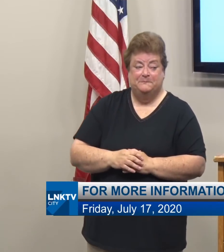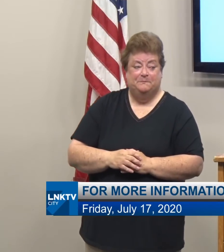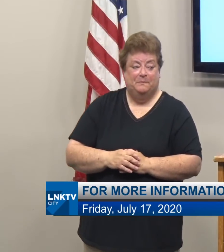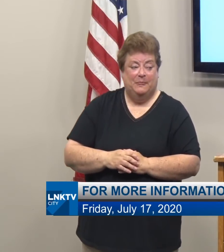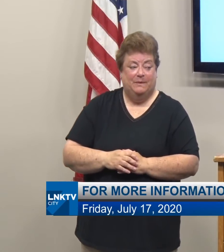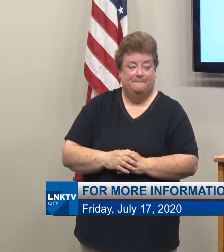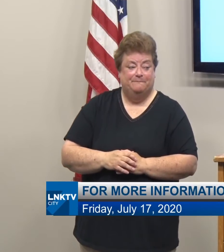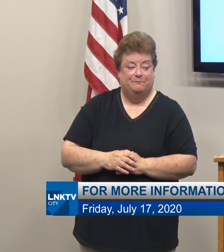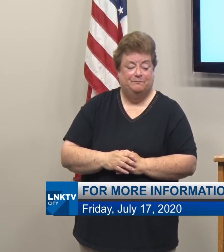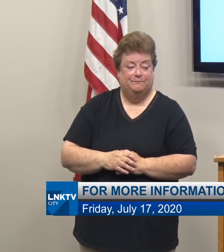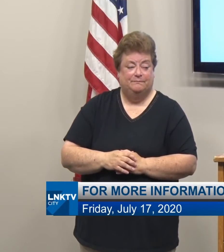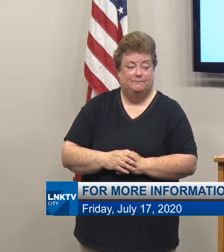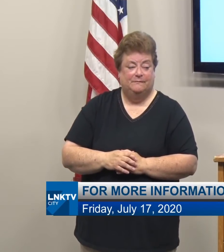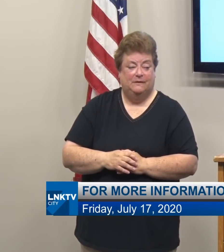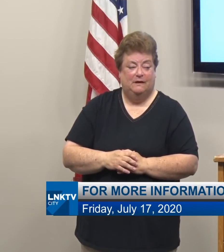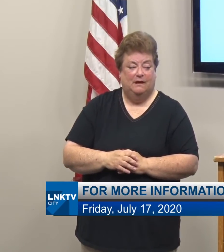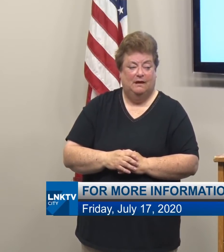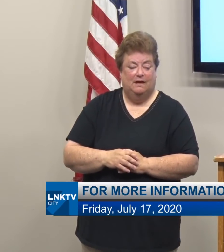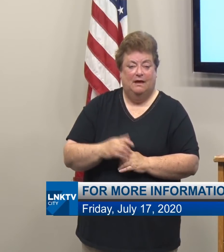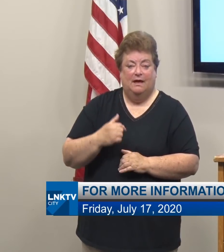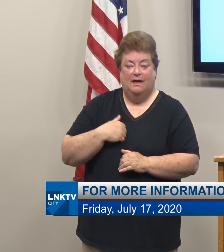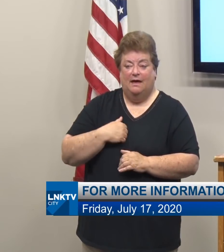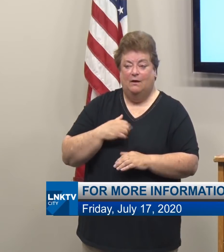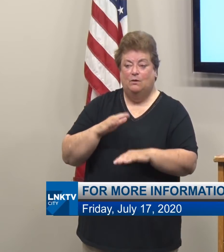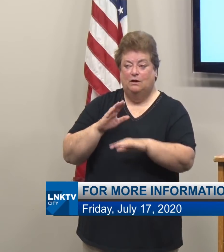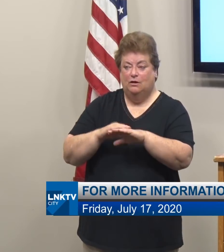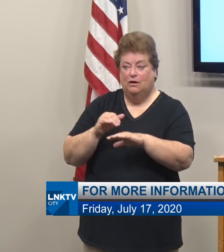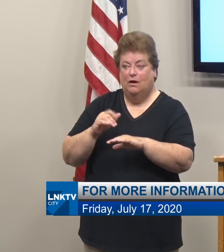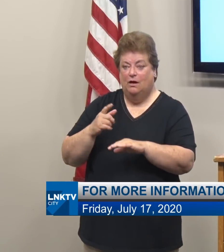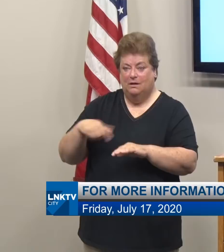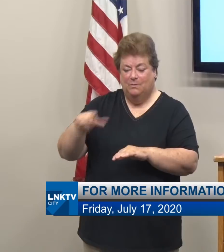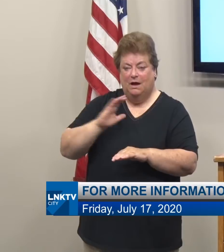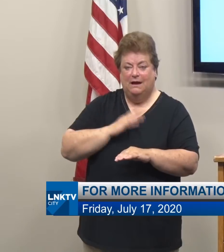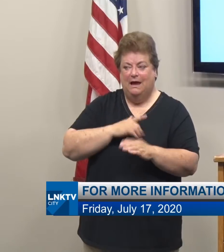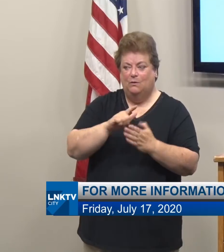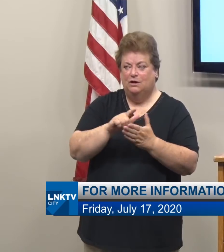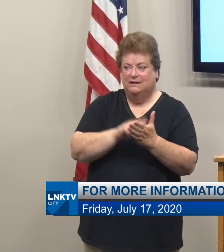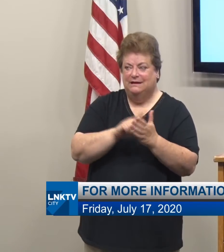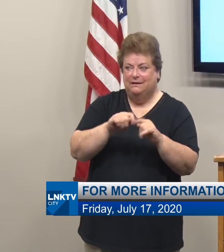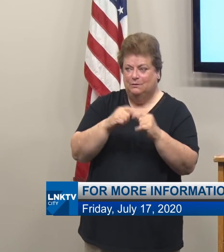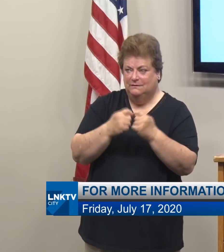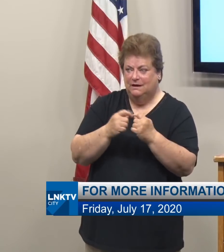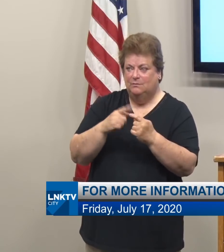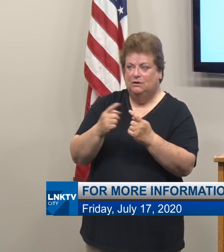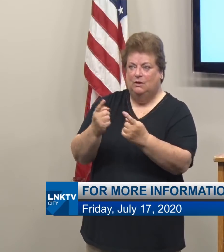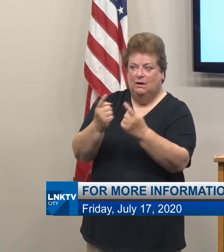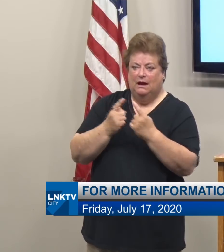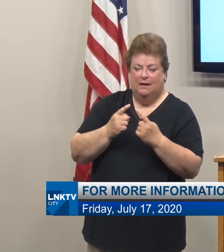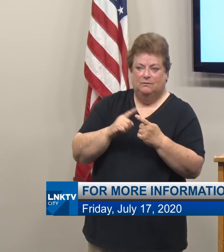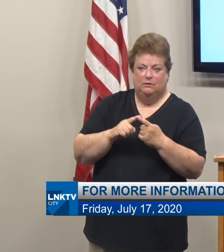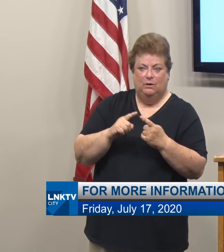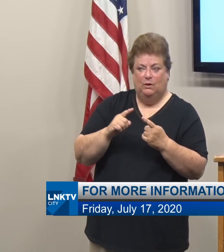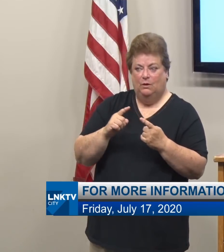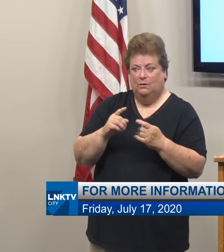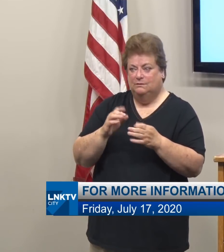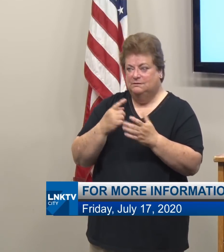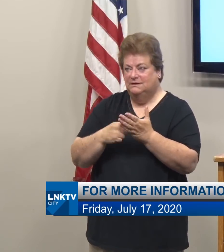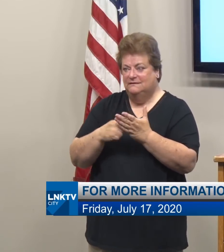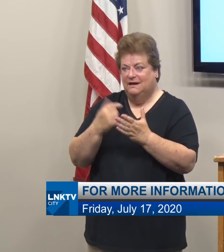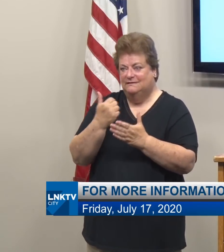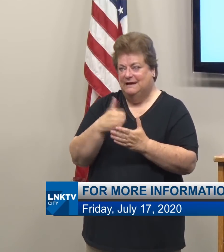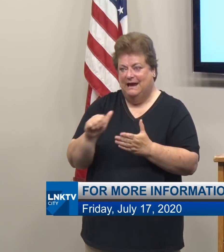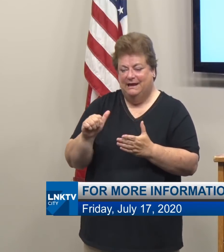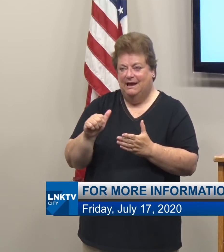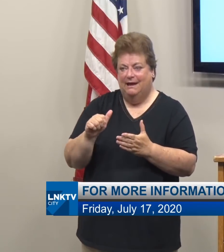pandemic, and I would call upon our legal team to discuss any other analysis of our ability to